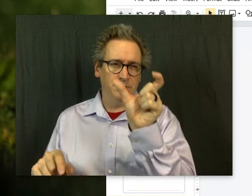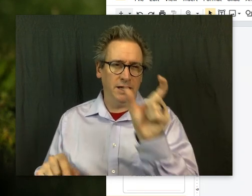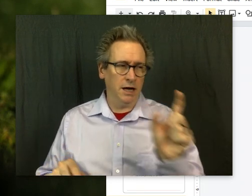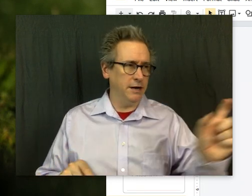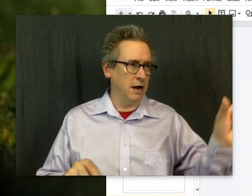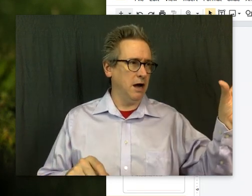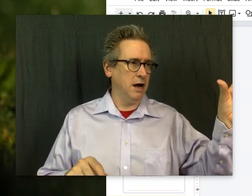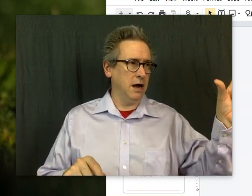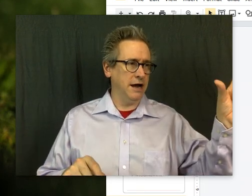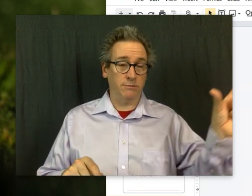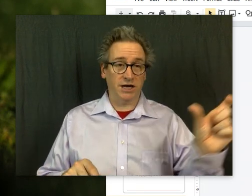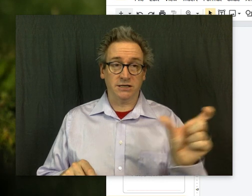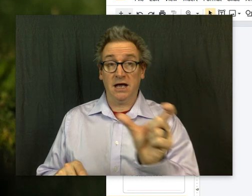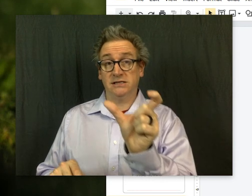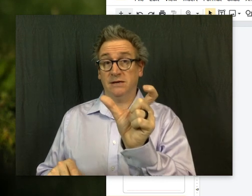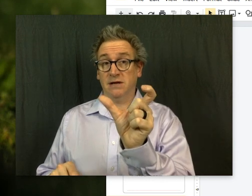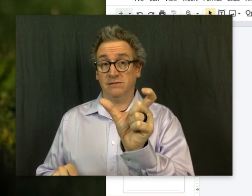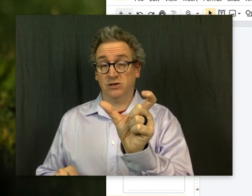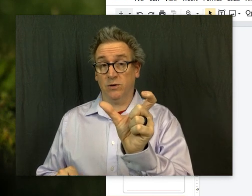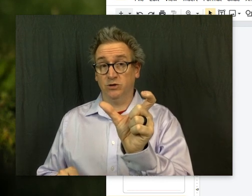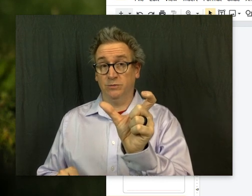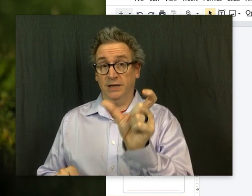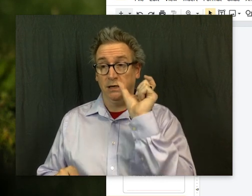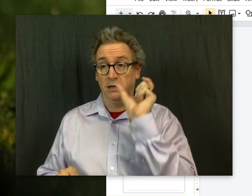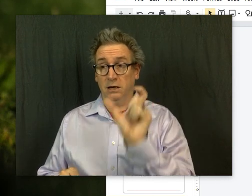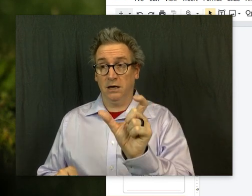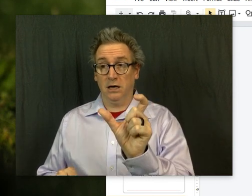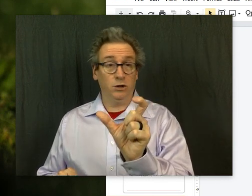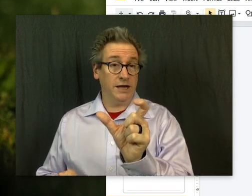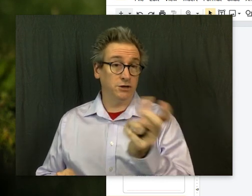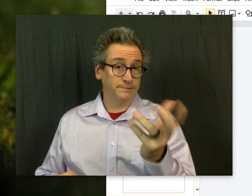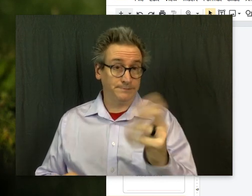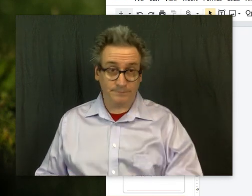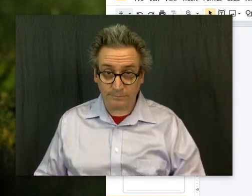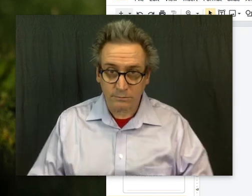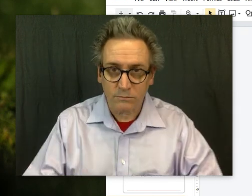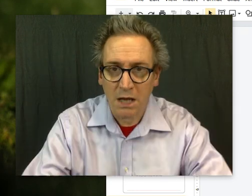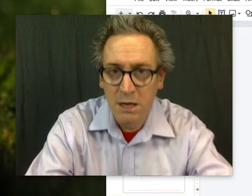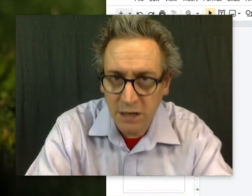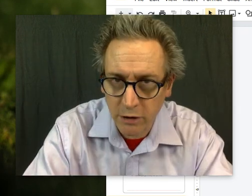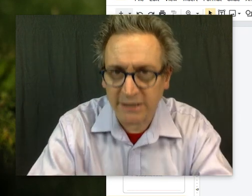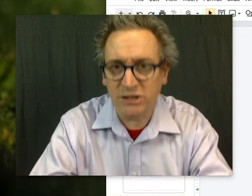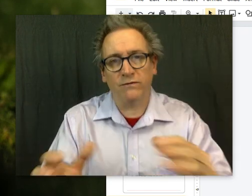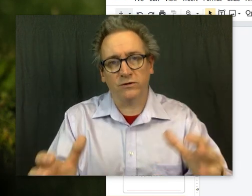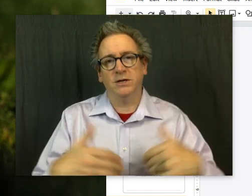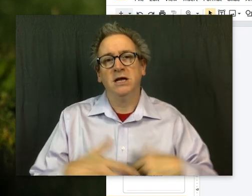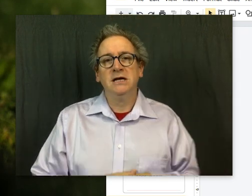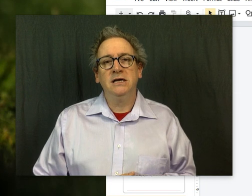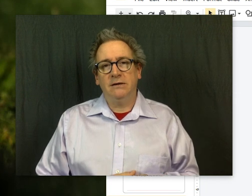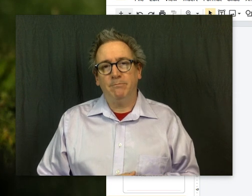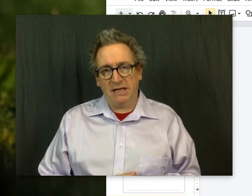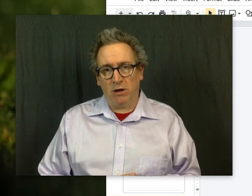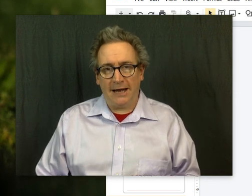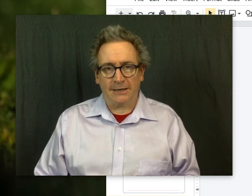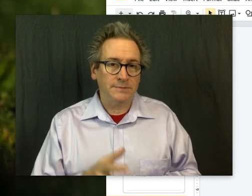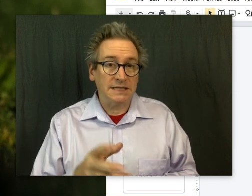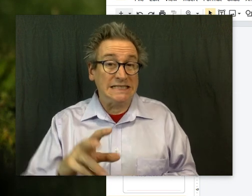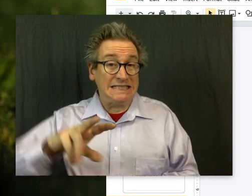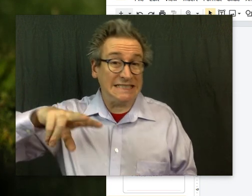sometimes be an object, and sometimes it's going to be a location. Okay, so first one, baseball